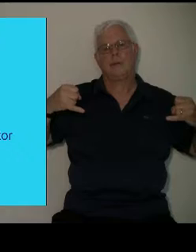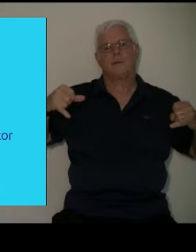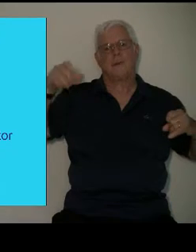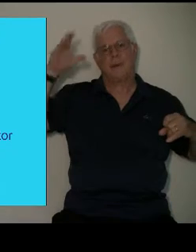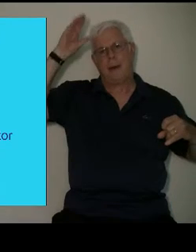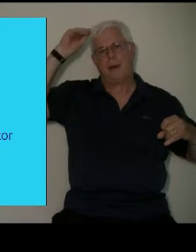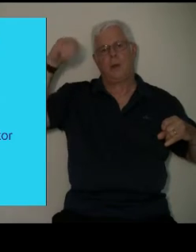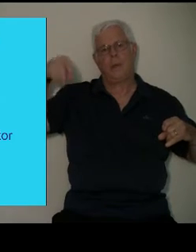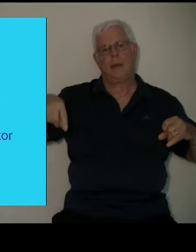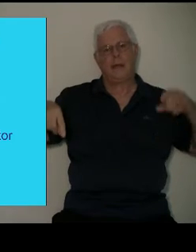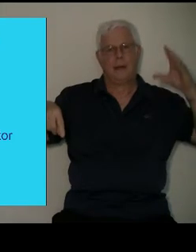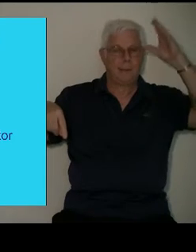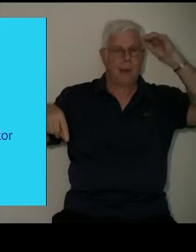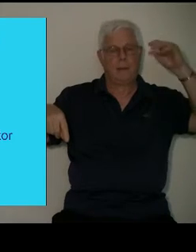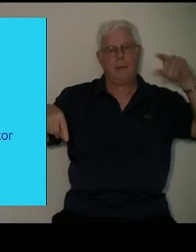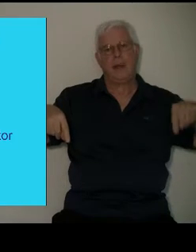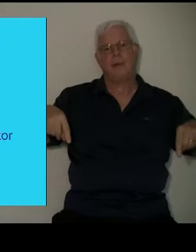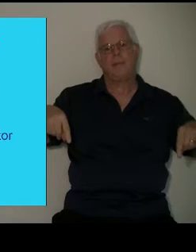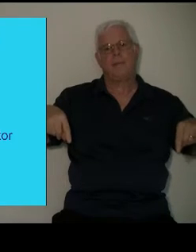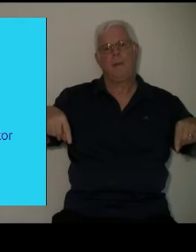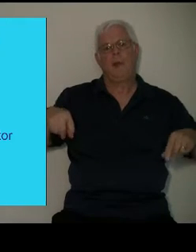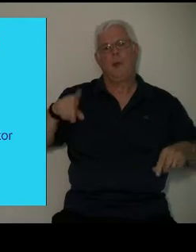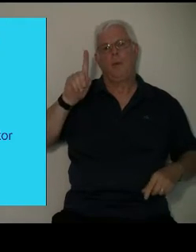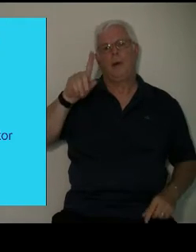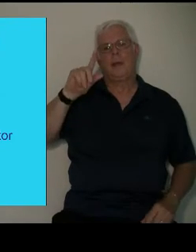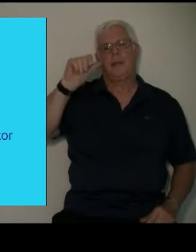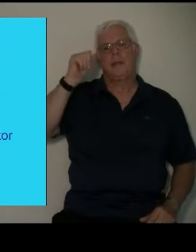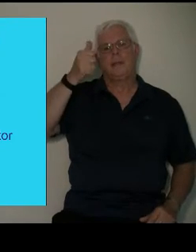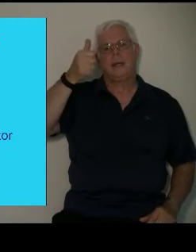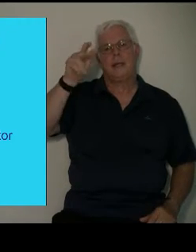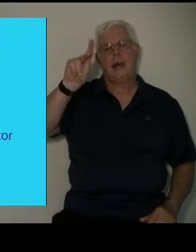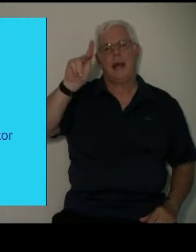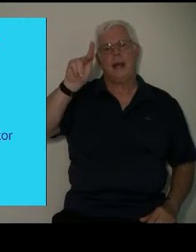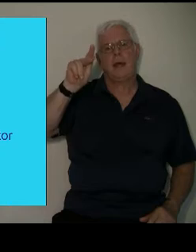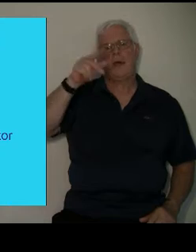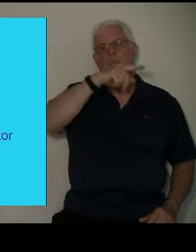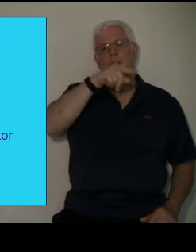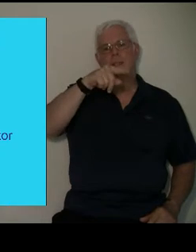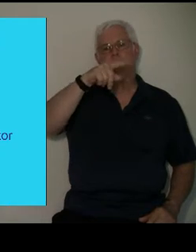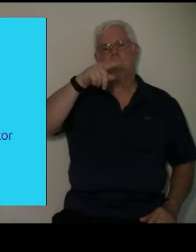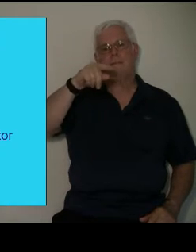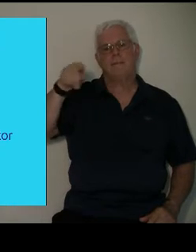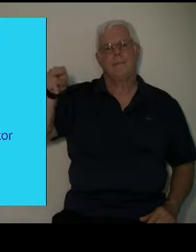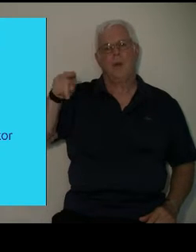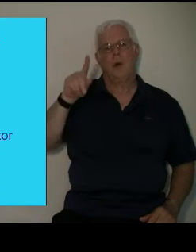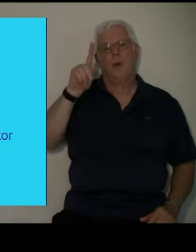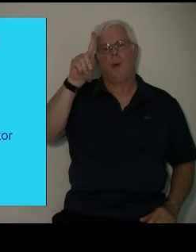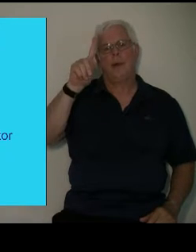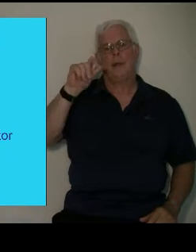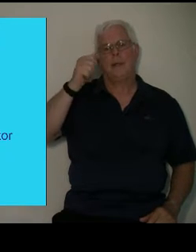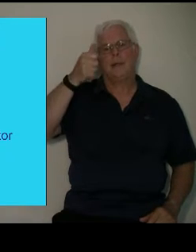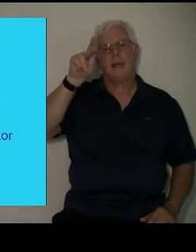connectors with a male on one end and a male on the other, 1 10K resistor, 1